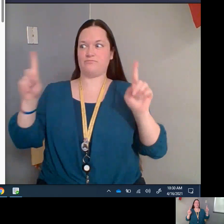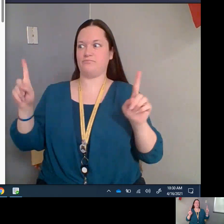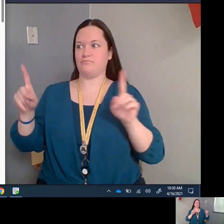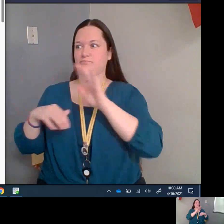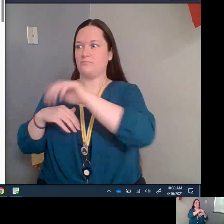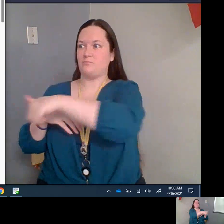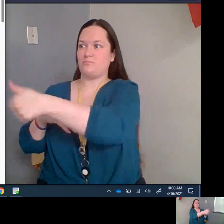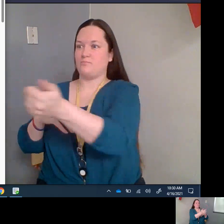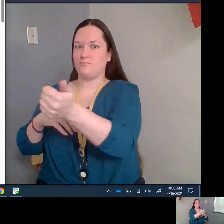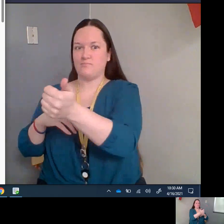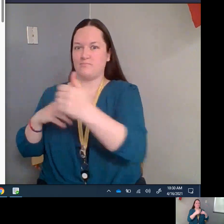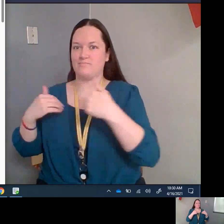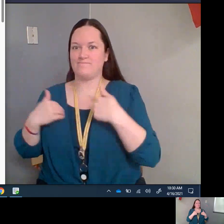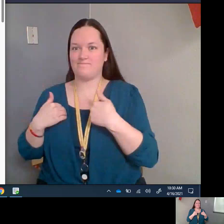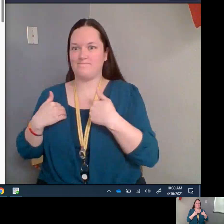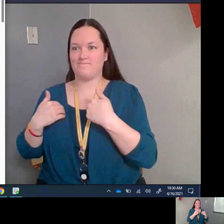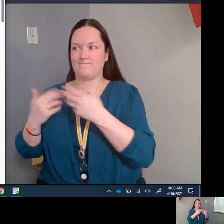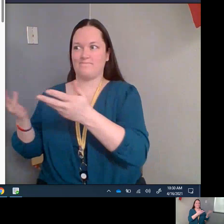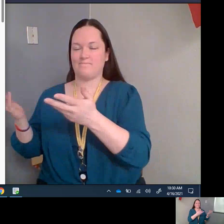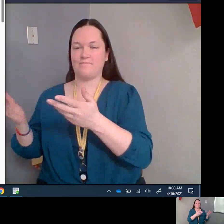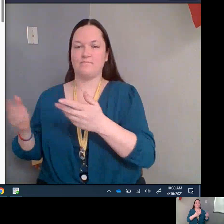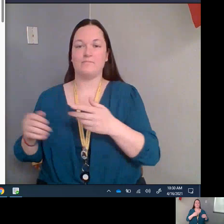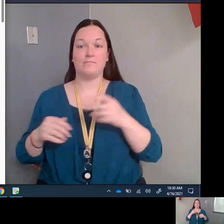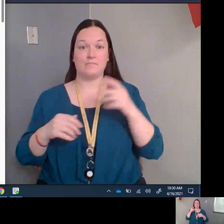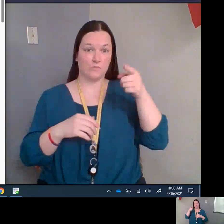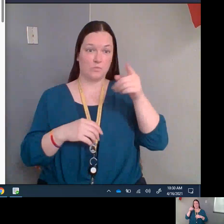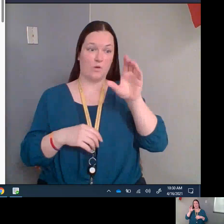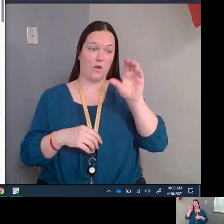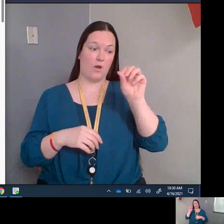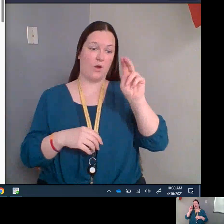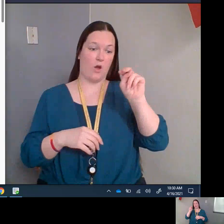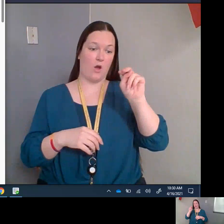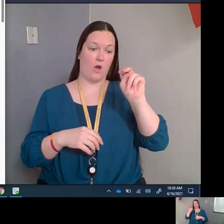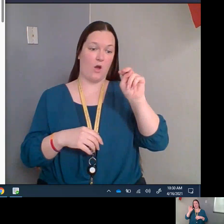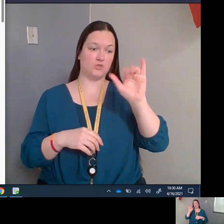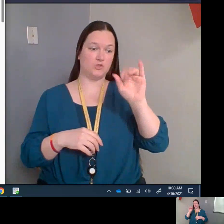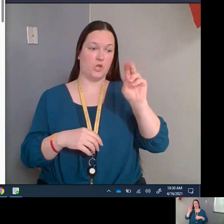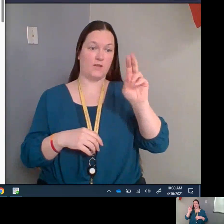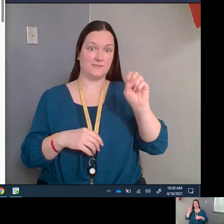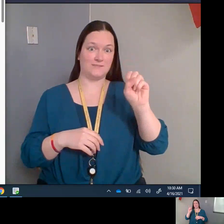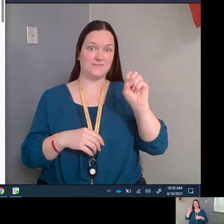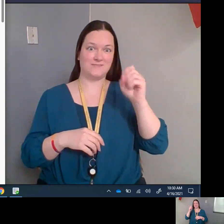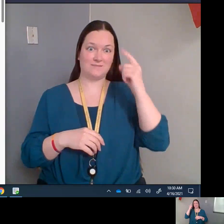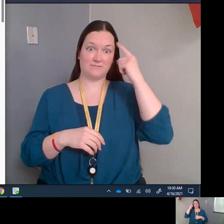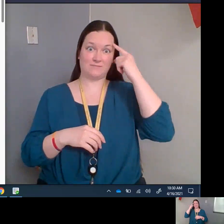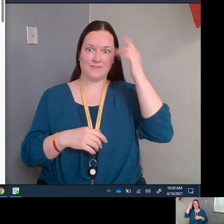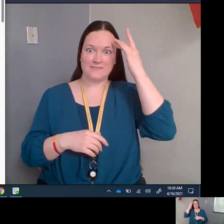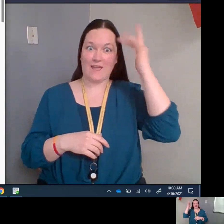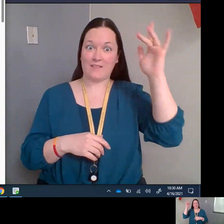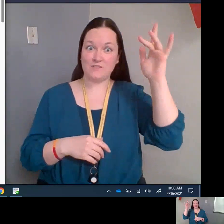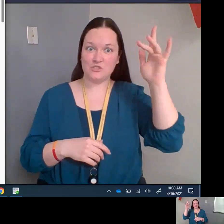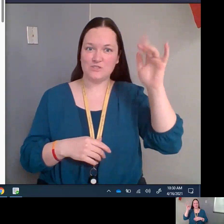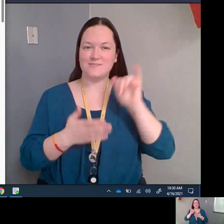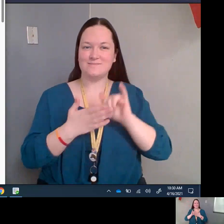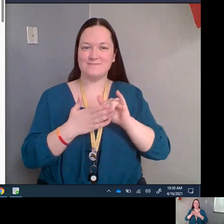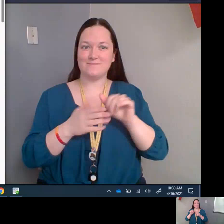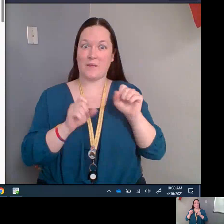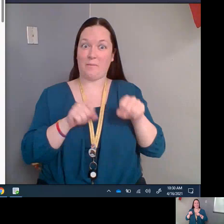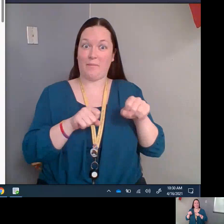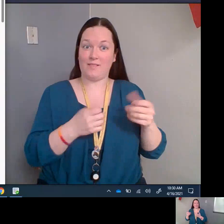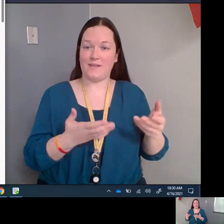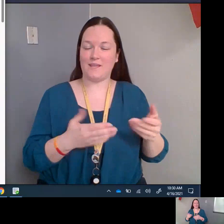of creation. This ability is known as consciousness or intelligence. To begin, let's look at the